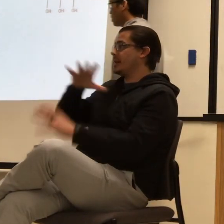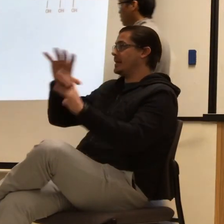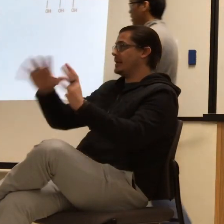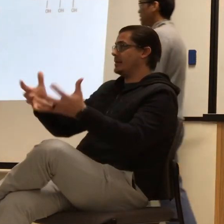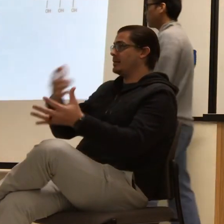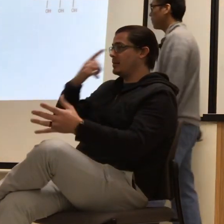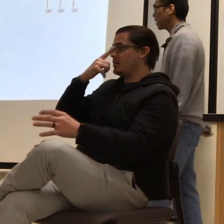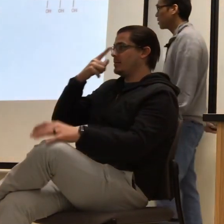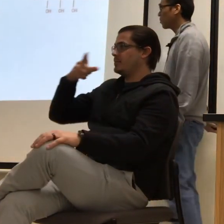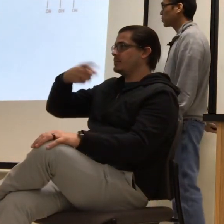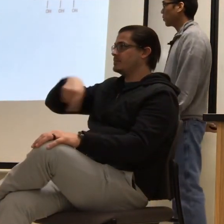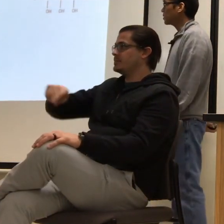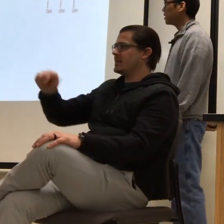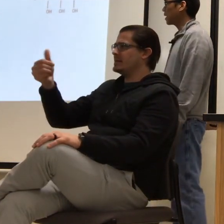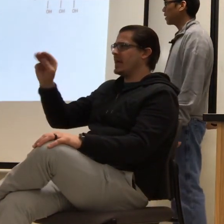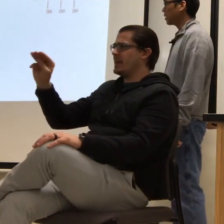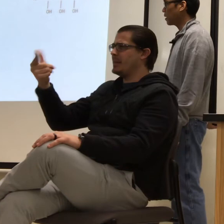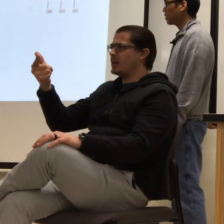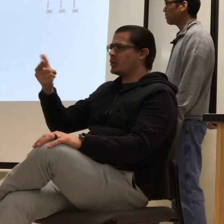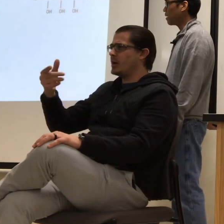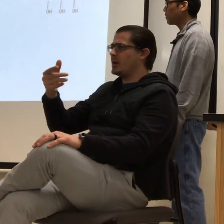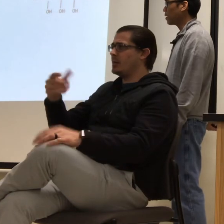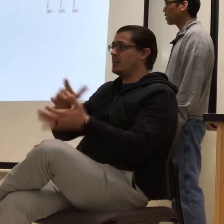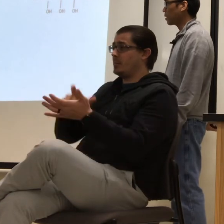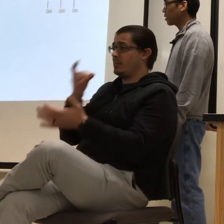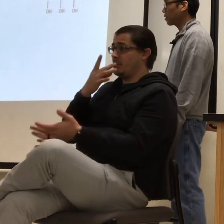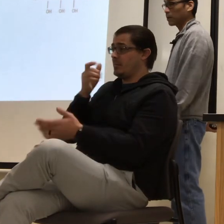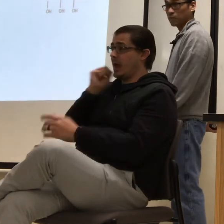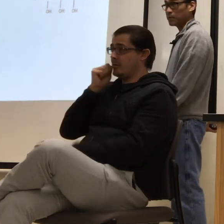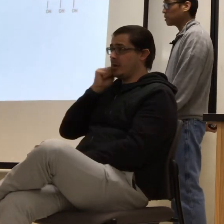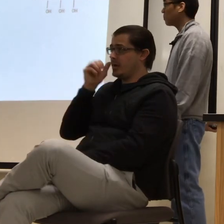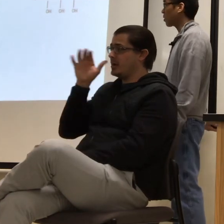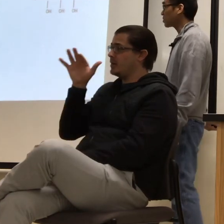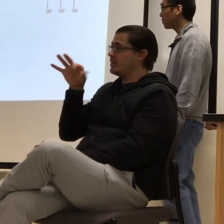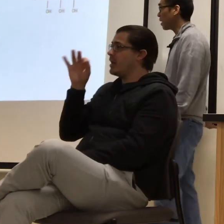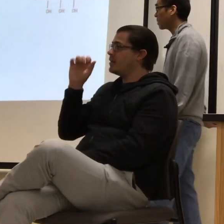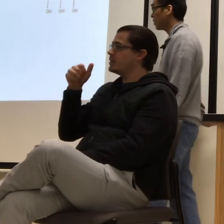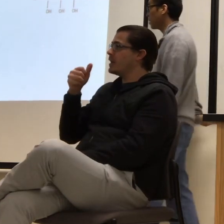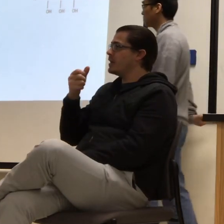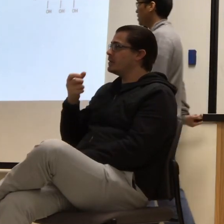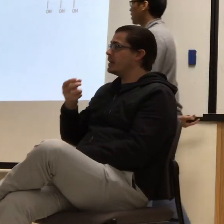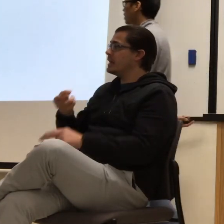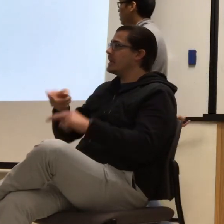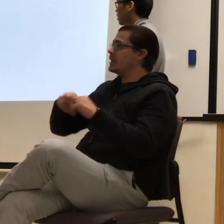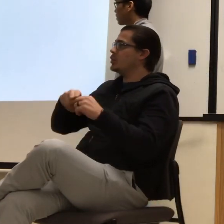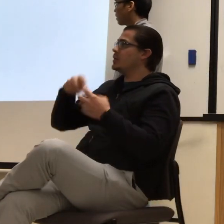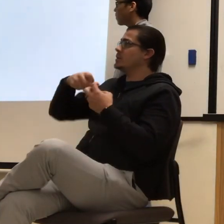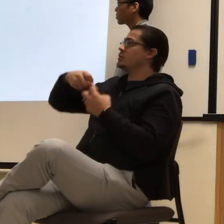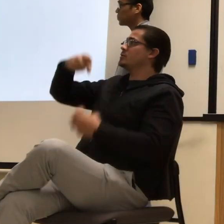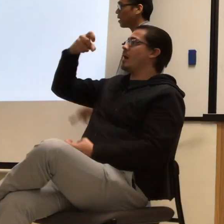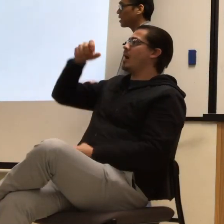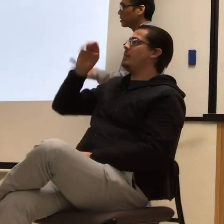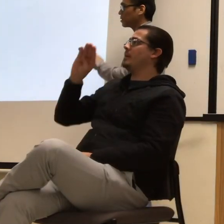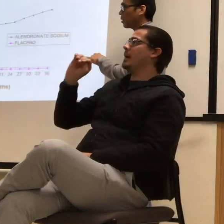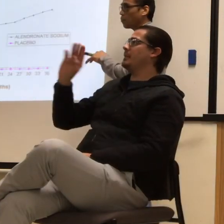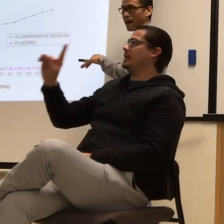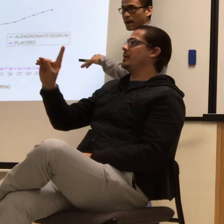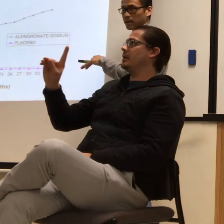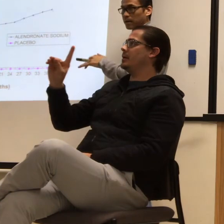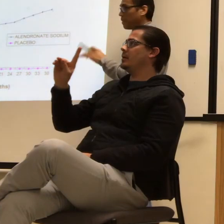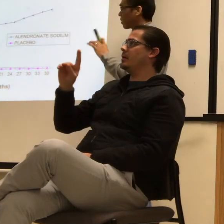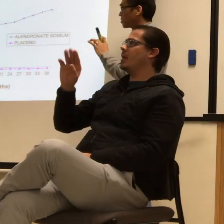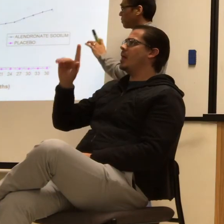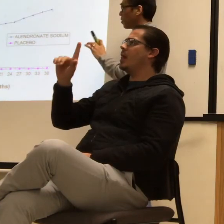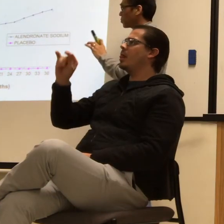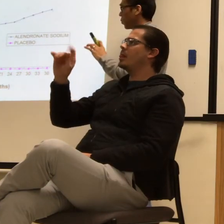a 10 mg dose once daily, and they found that it could increase lumbar spine BMD. The lumbar spine is the low